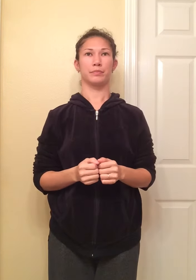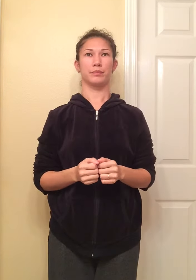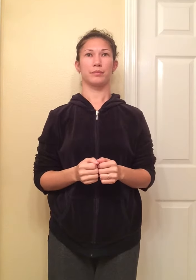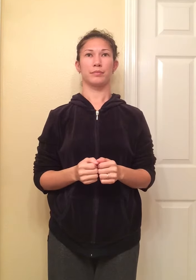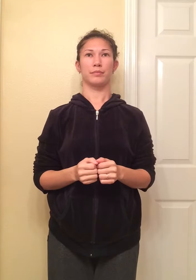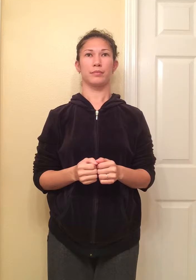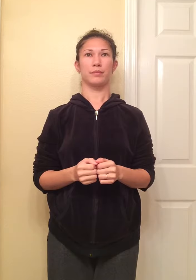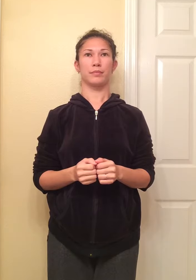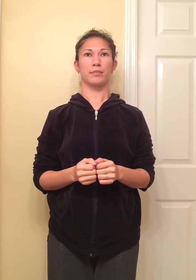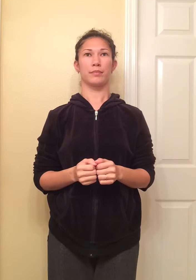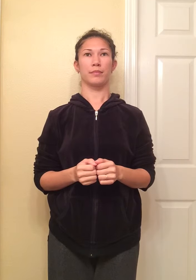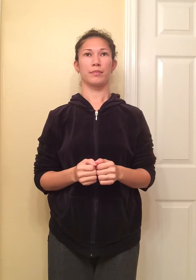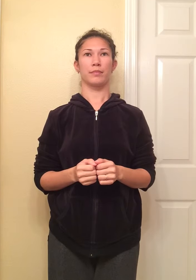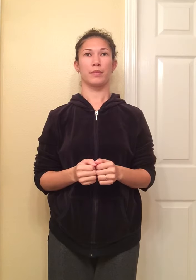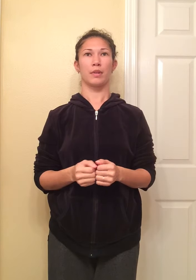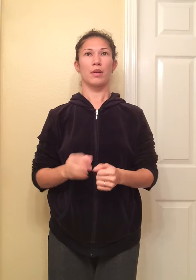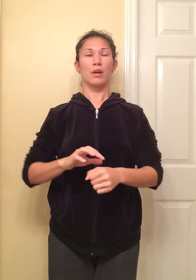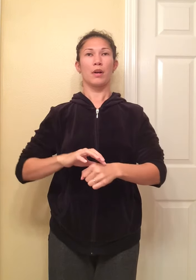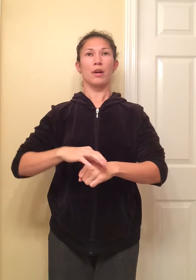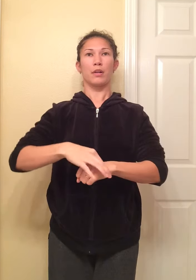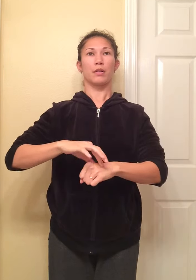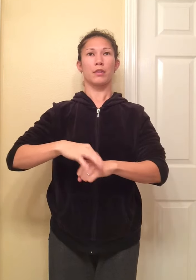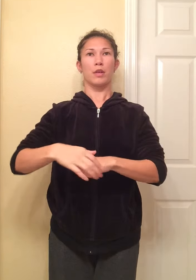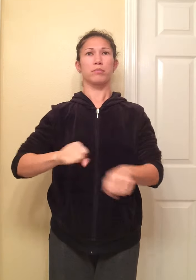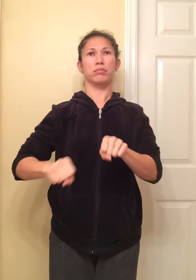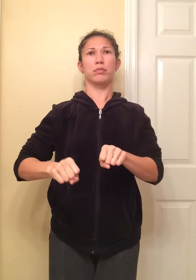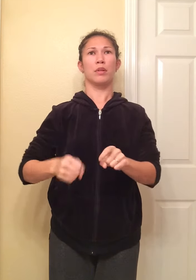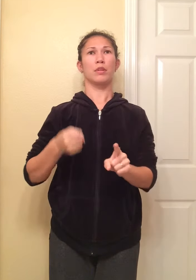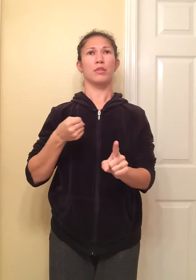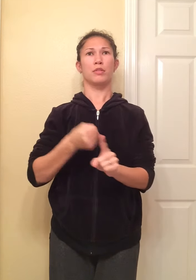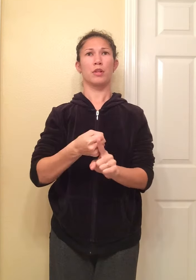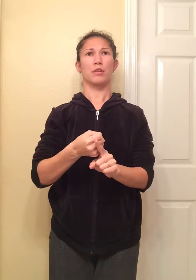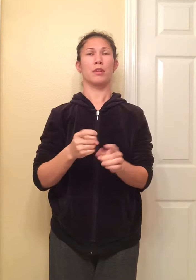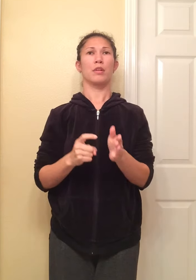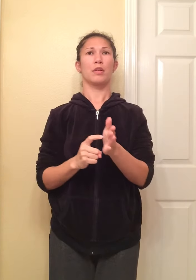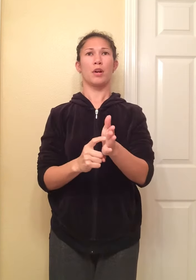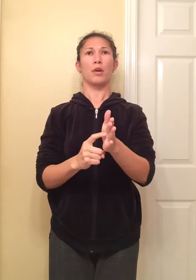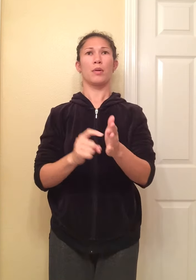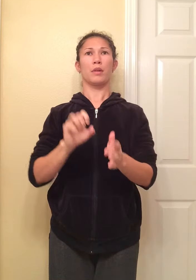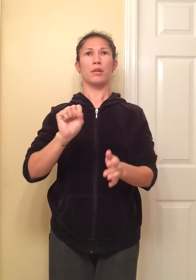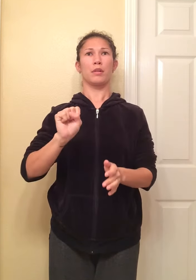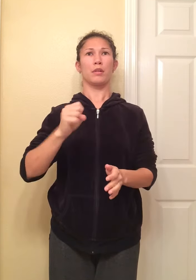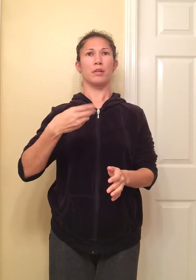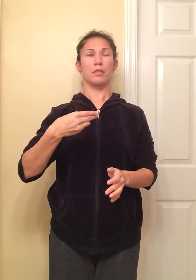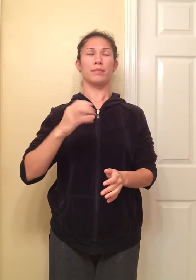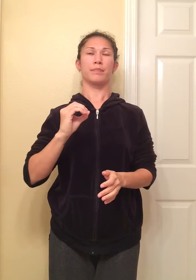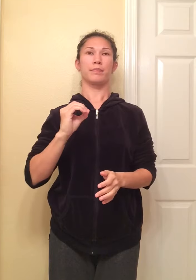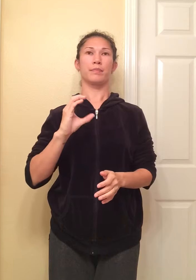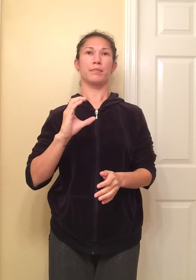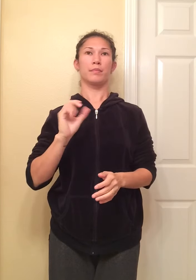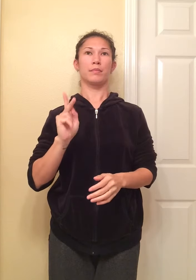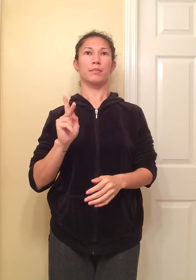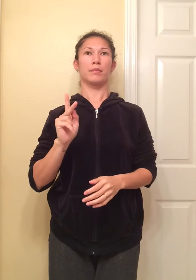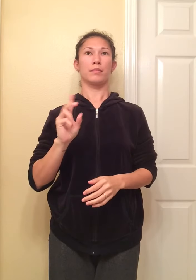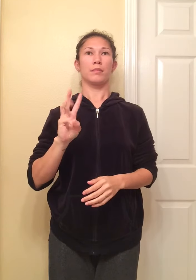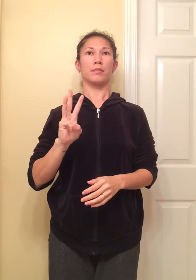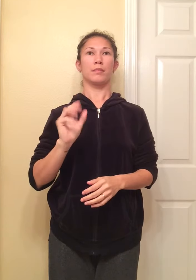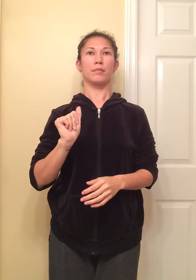When an earthquake strikes, it sends out a pattern of shock waves. These waves, called seismic